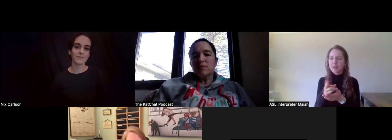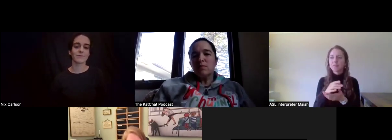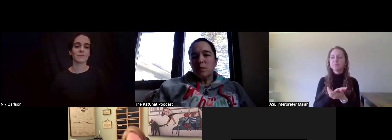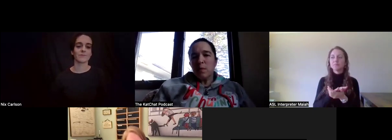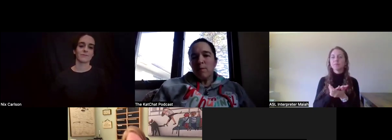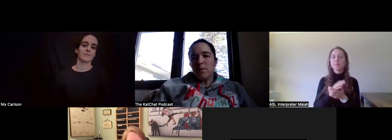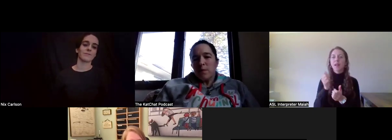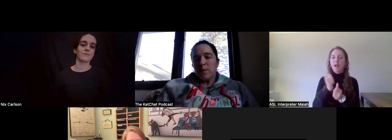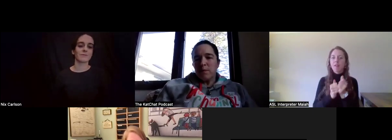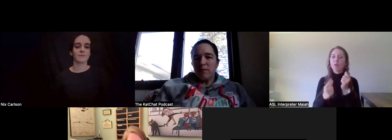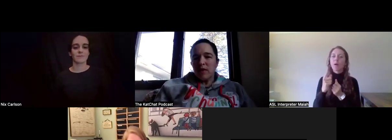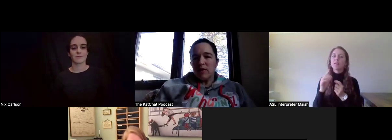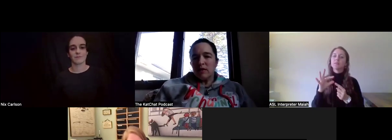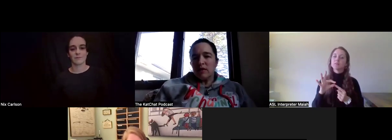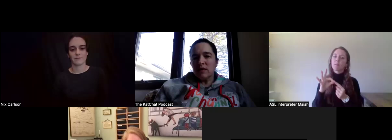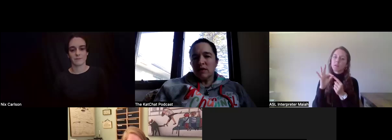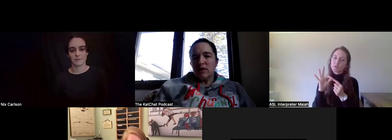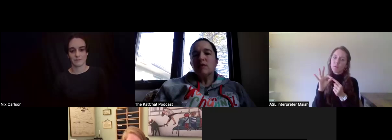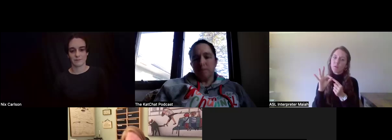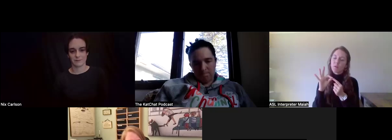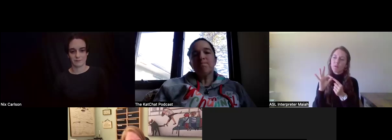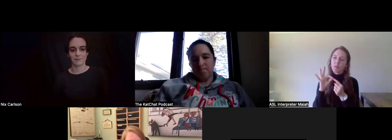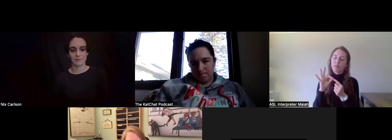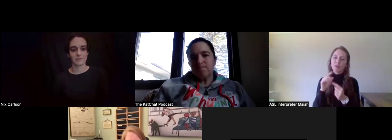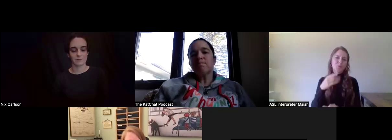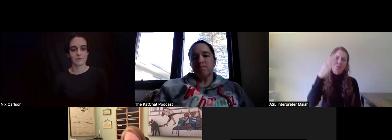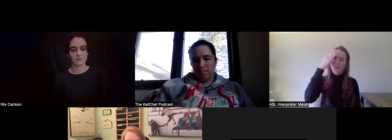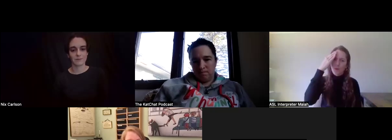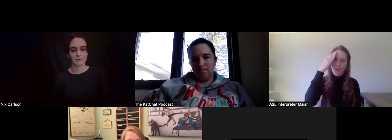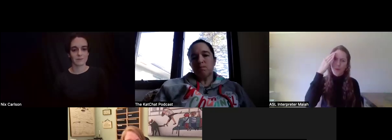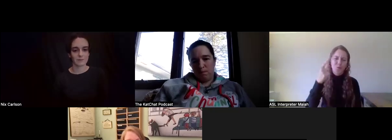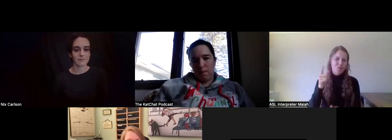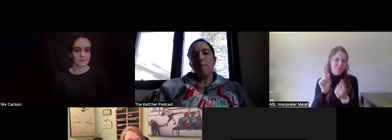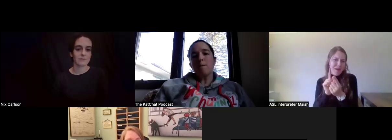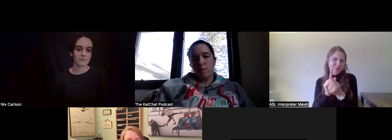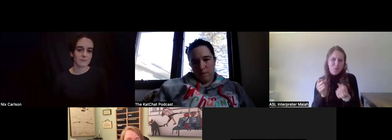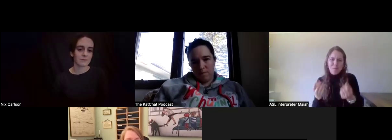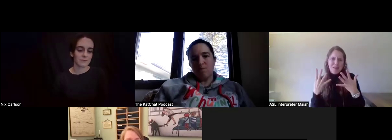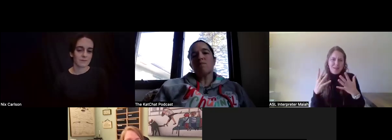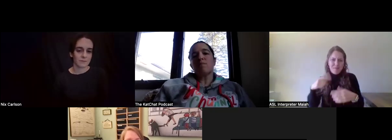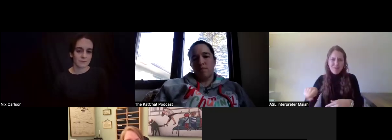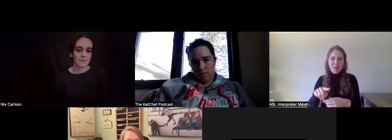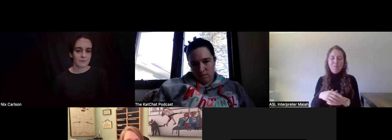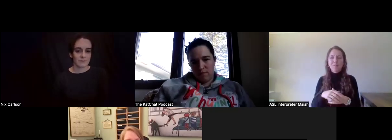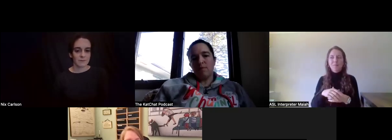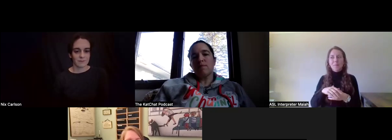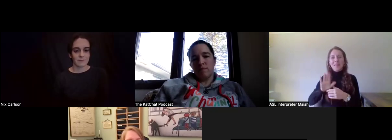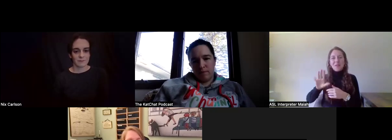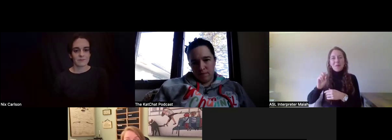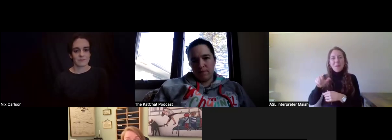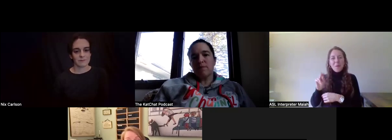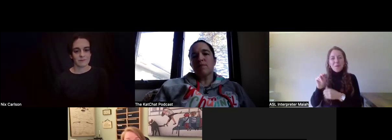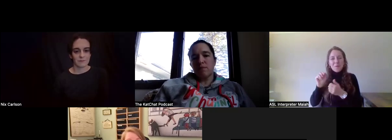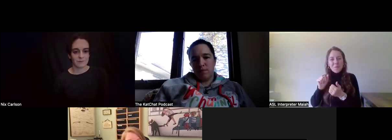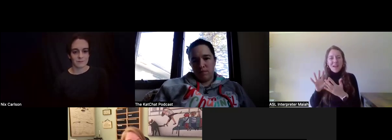so special in their, and you know this, you've met so many of them in their own way. You can't possibly choose one from